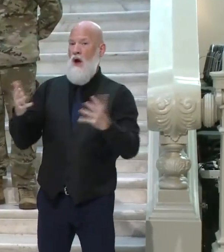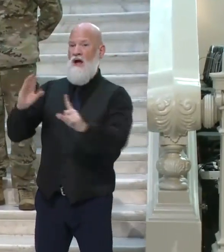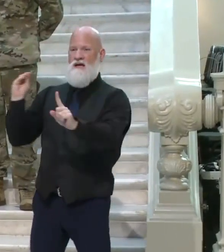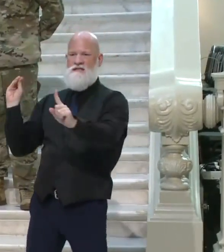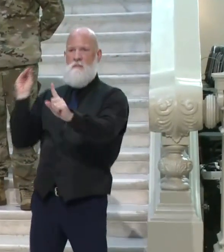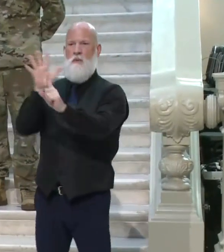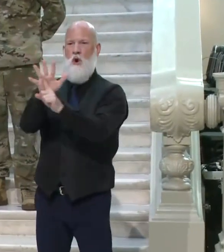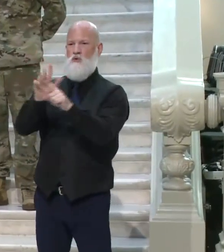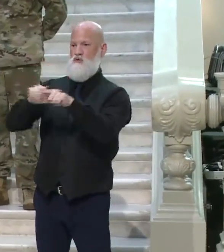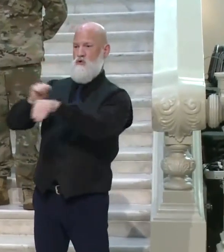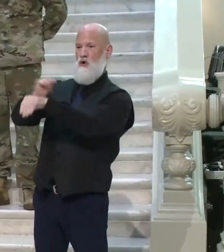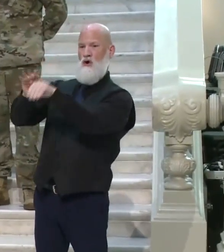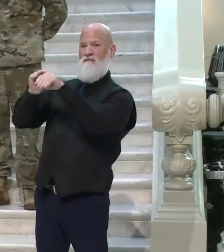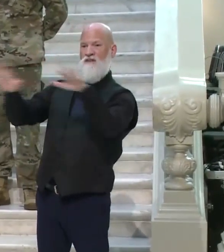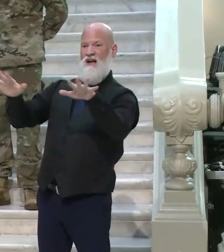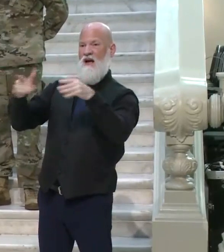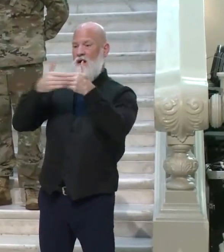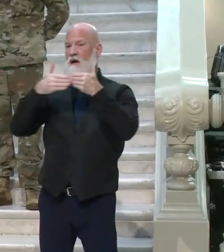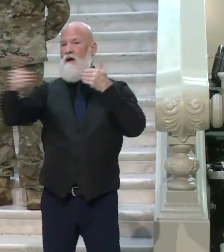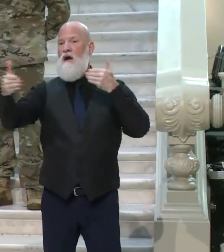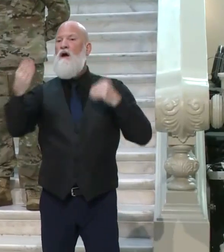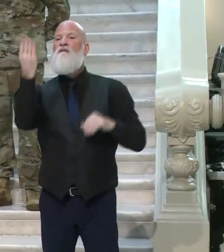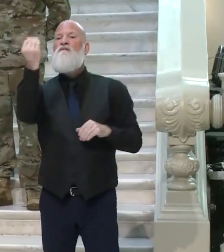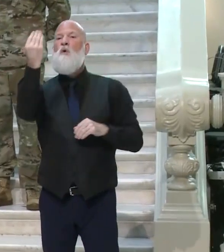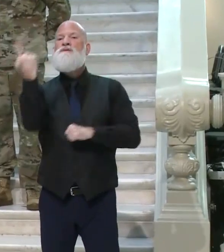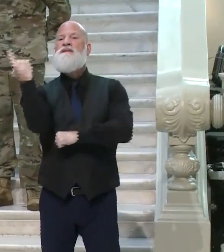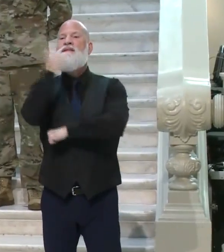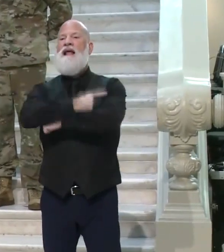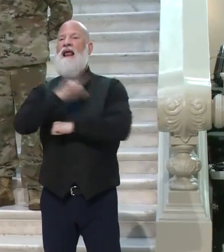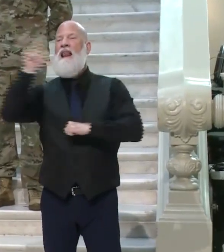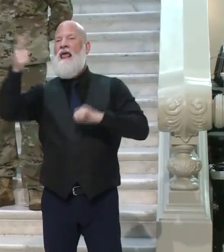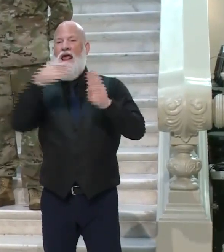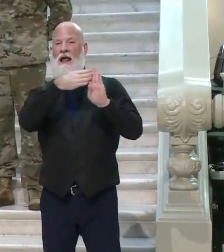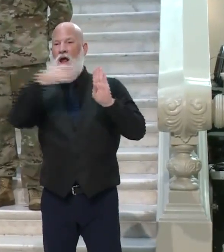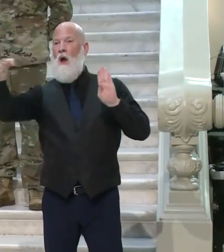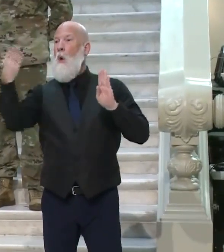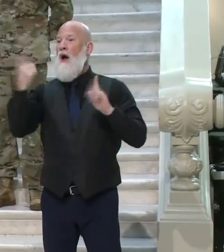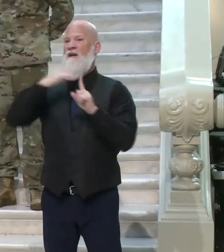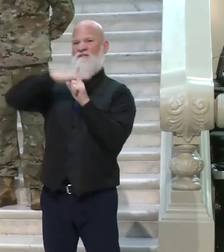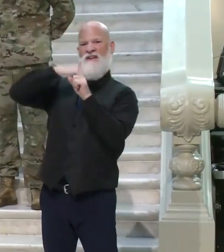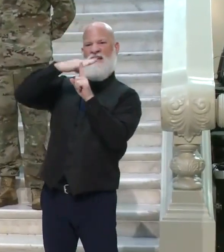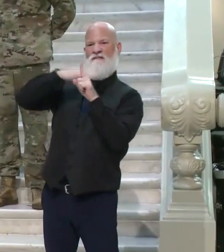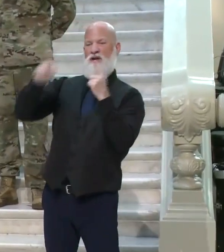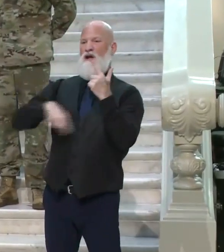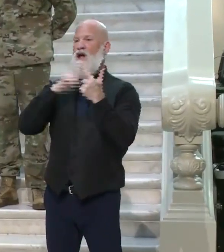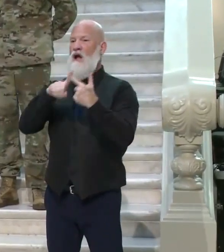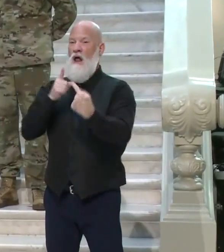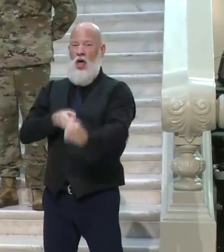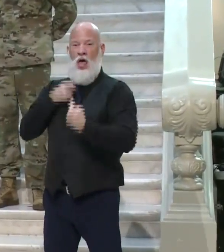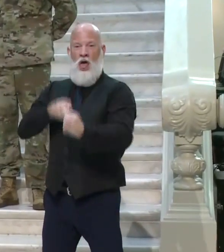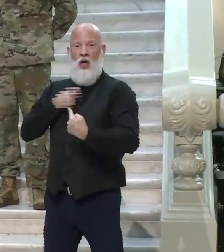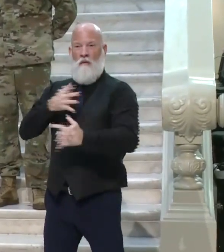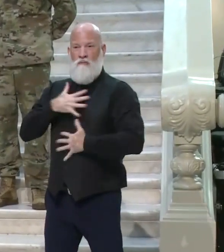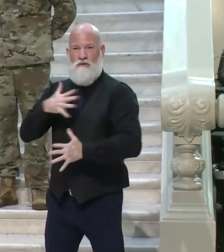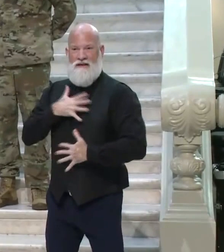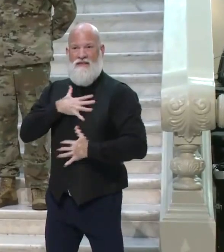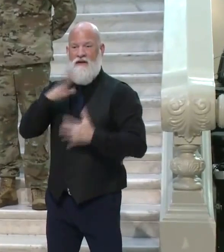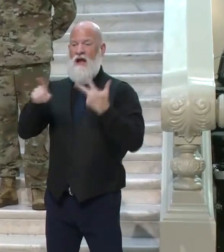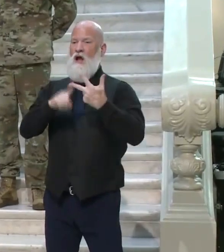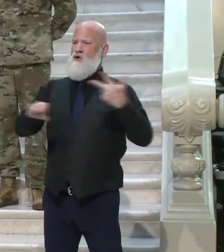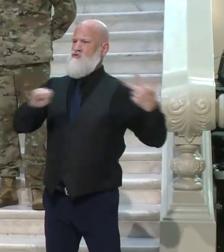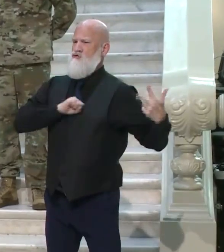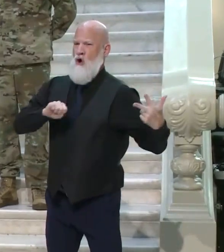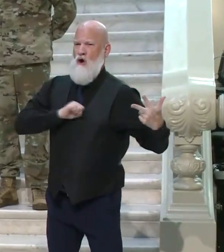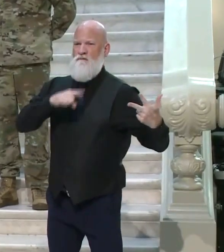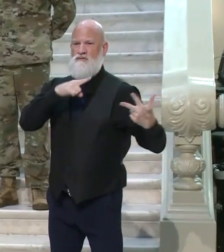They are fever, cough, shortness of breath or difficulty breathing, chills, muscle pain,